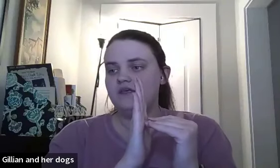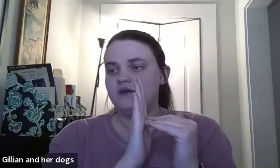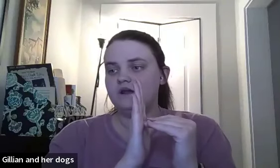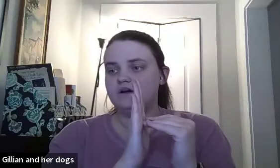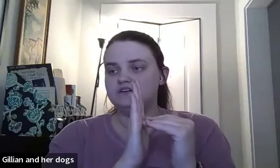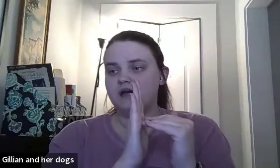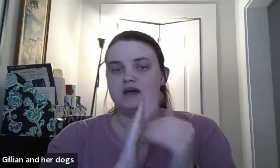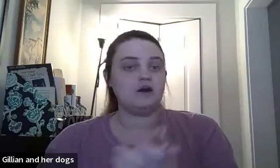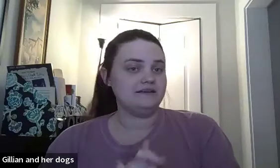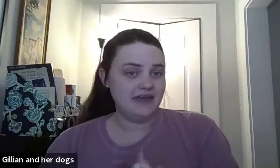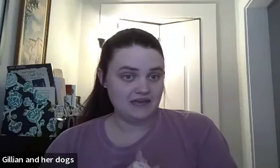and then we also had our